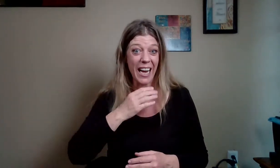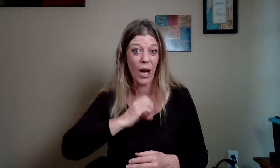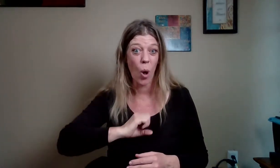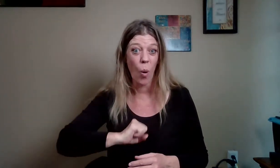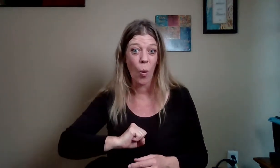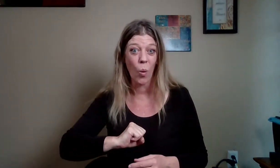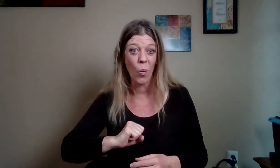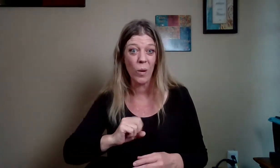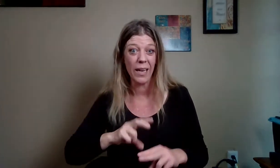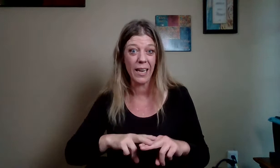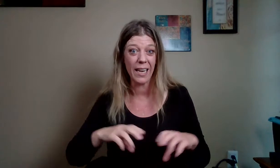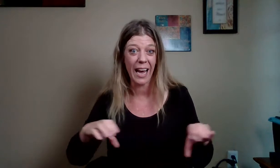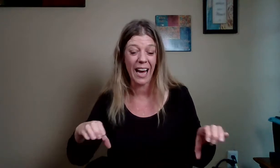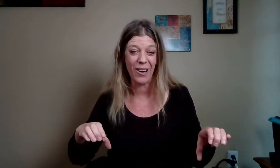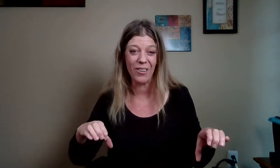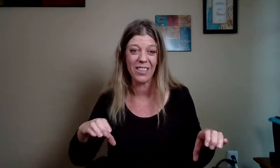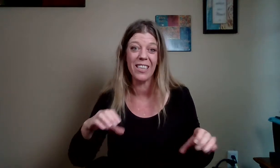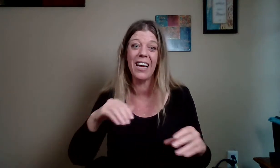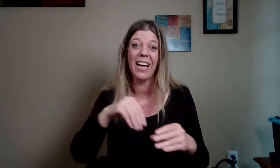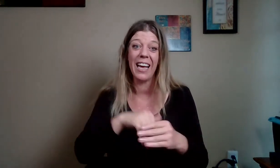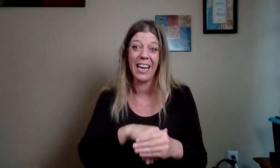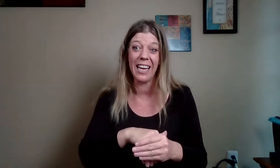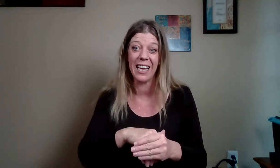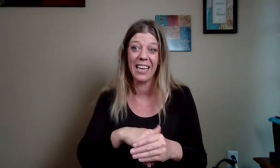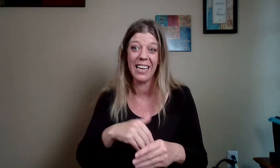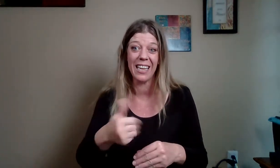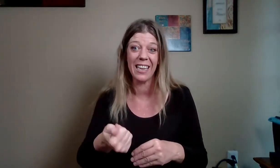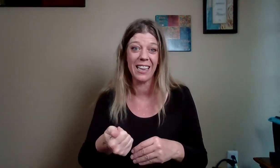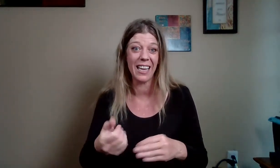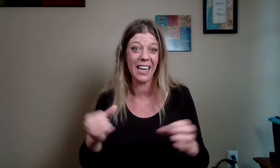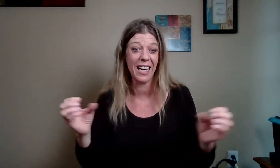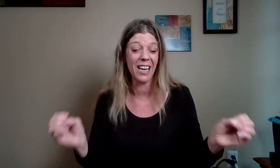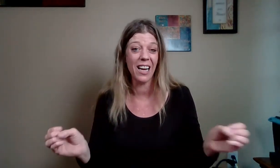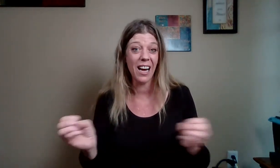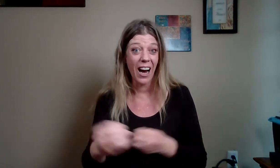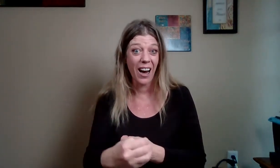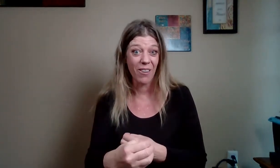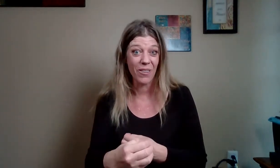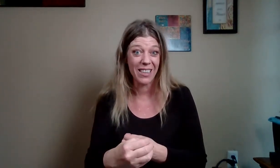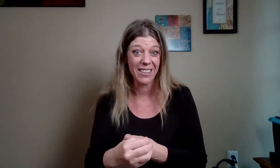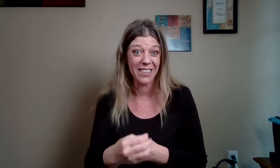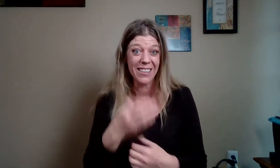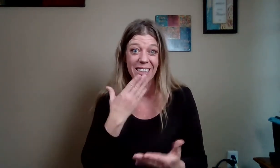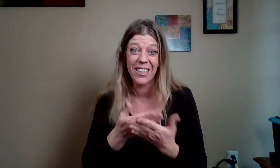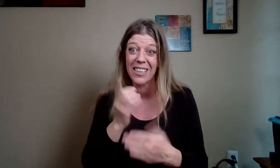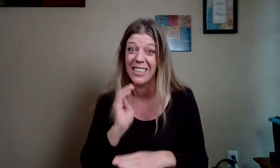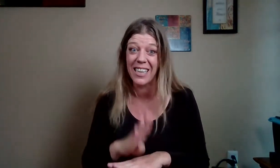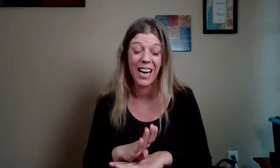the old couch in the office? Good